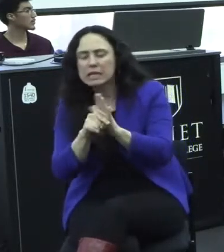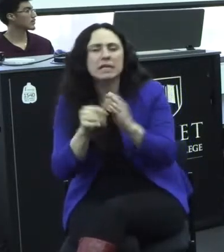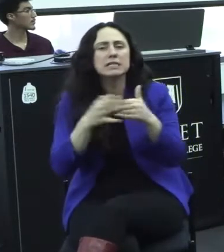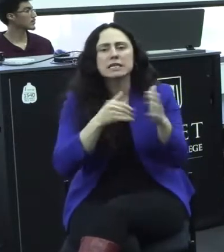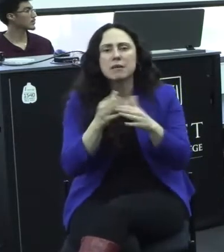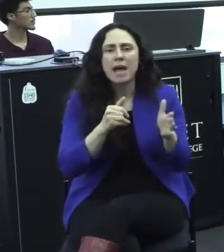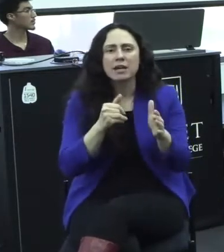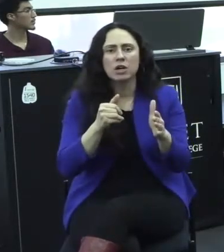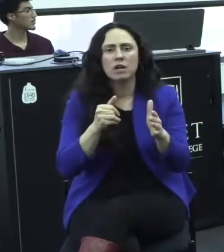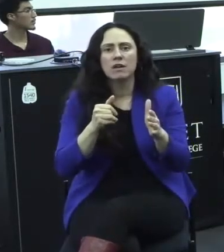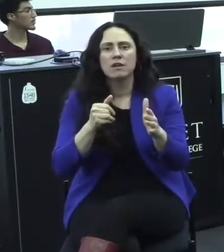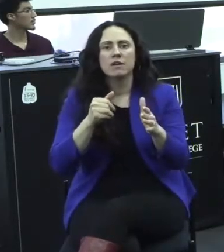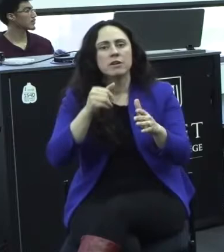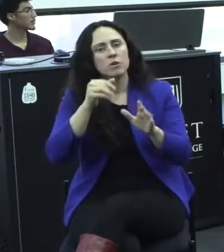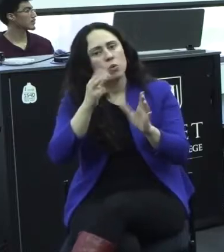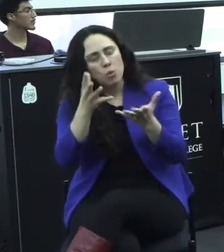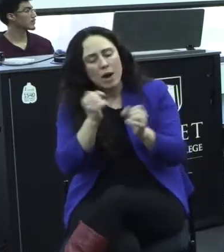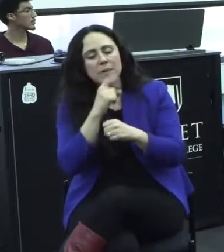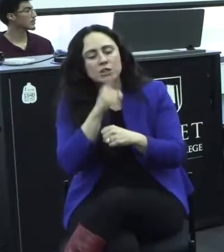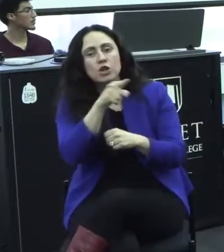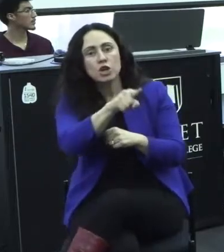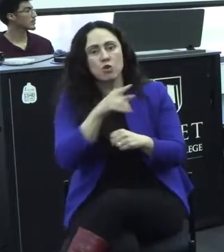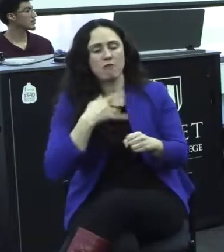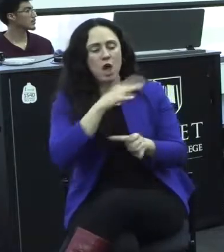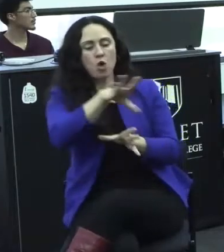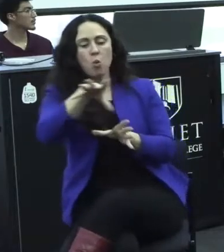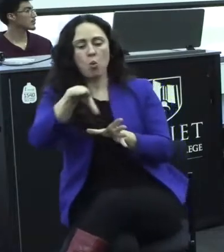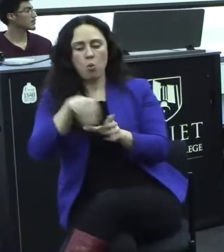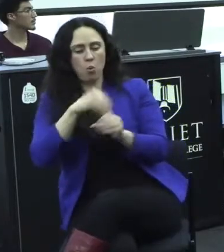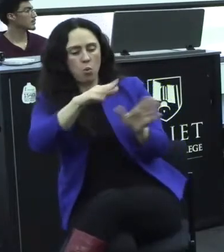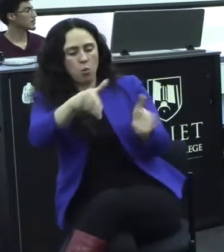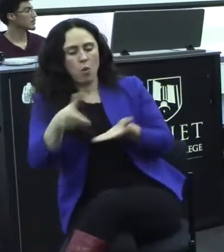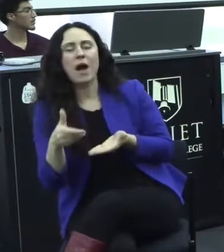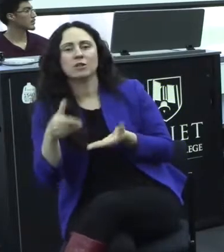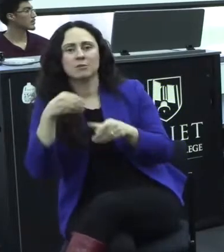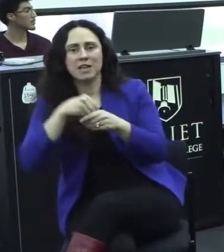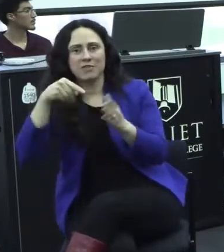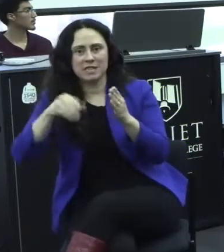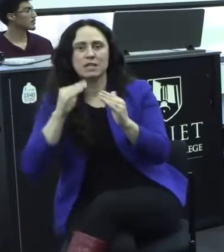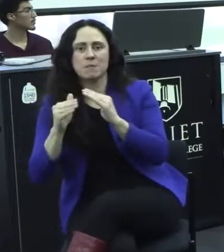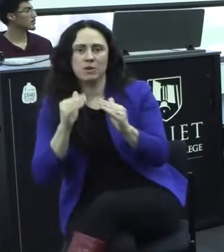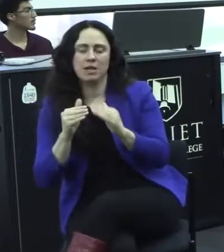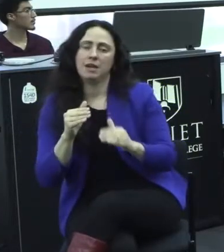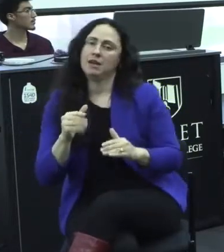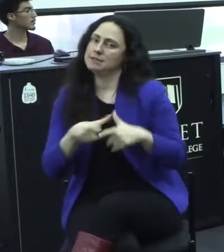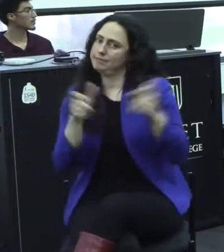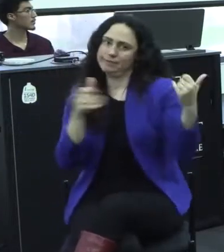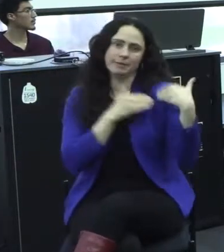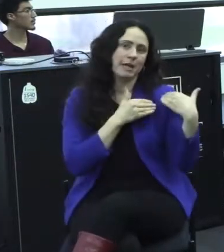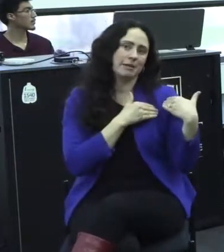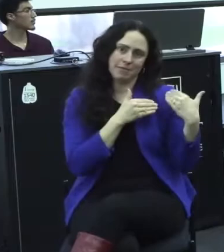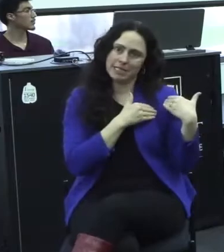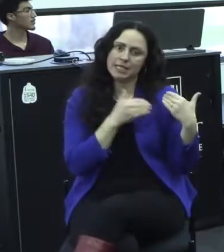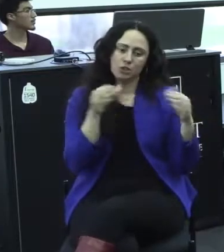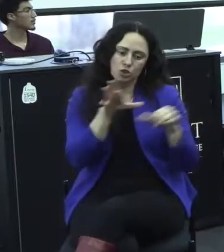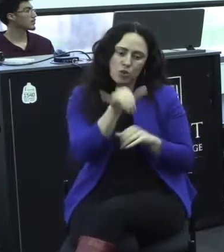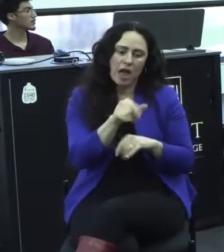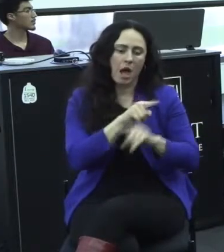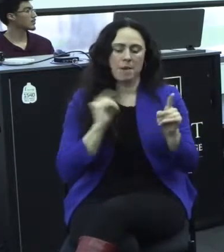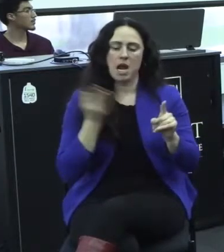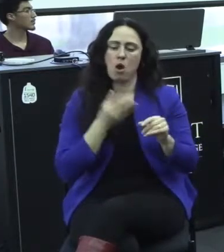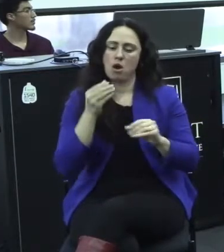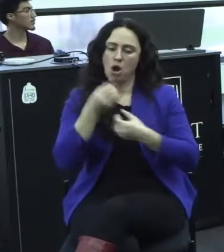you feel welcomed in this community. And it's a huge undertaking. It's a huge undertaking to get there, but one that our office